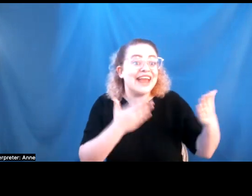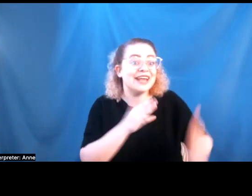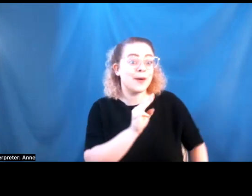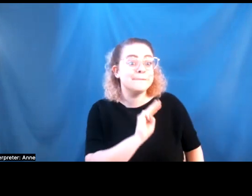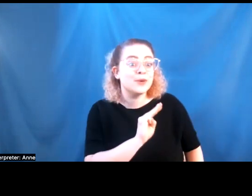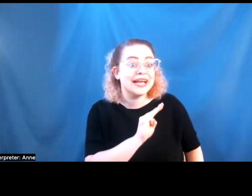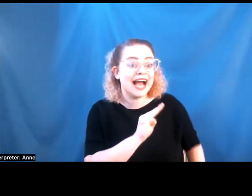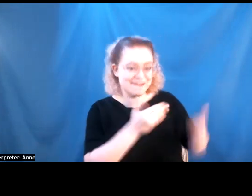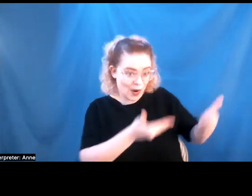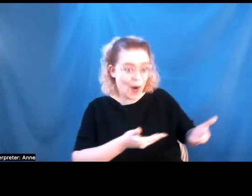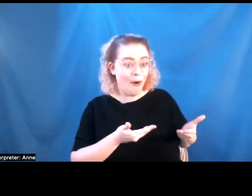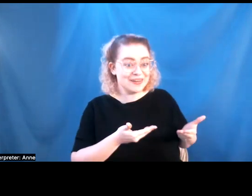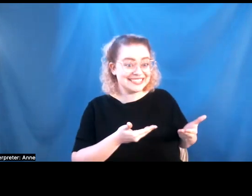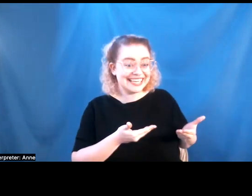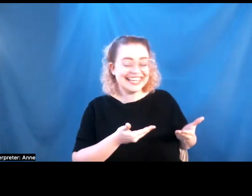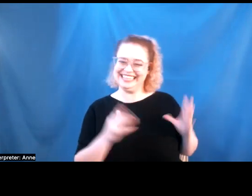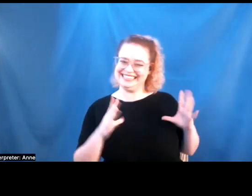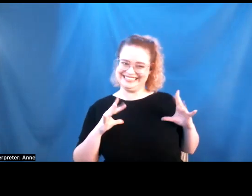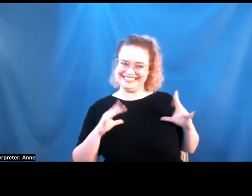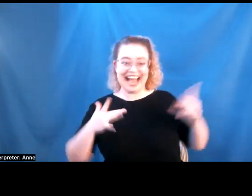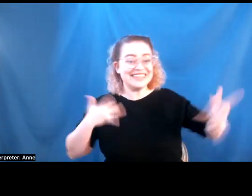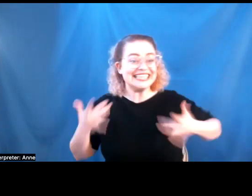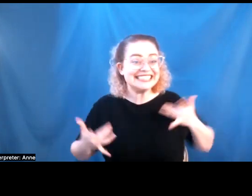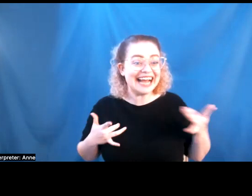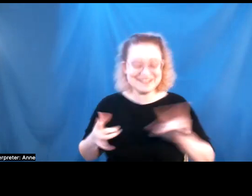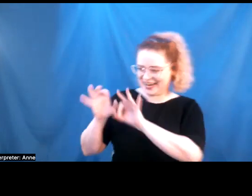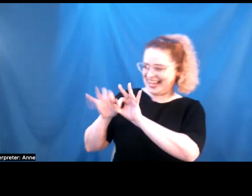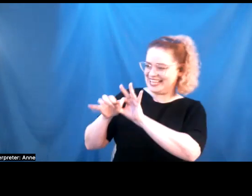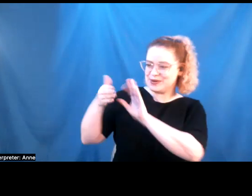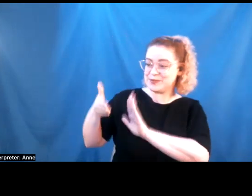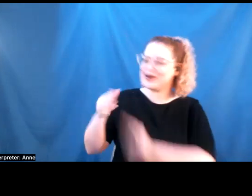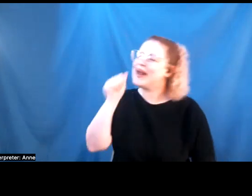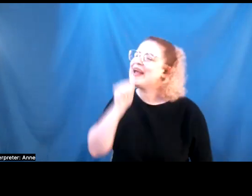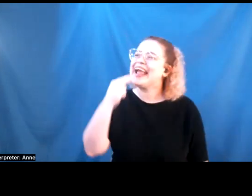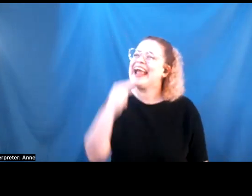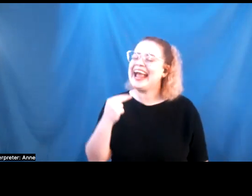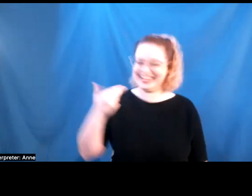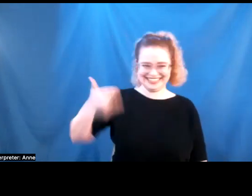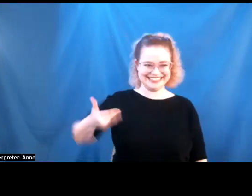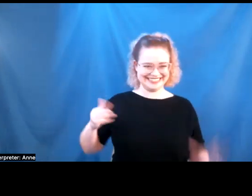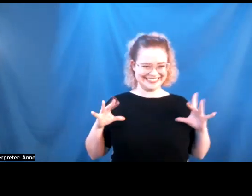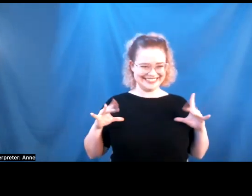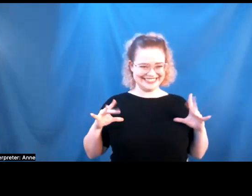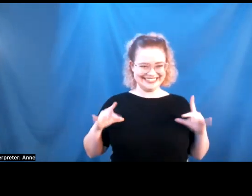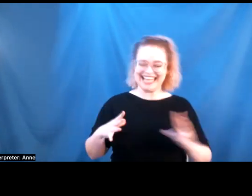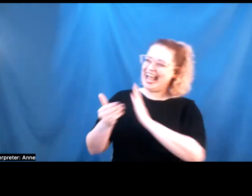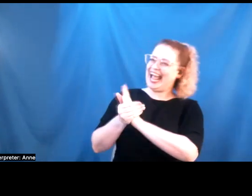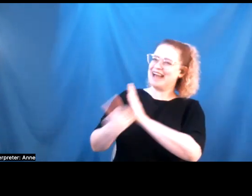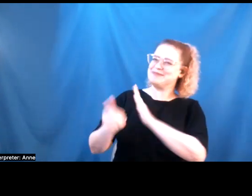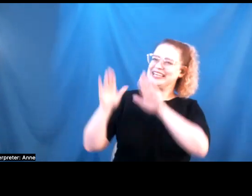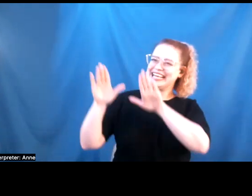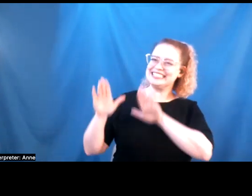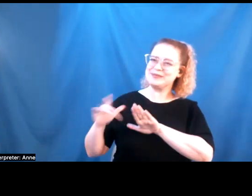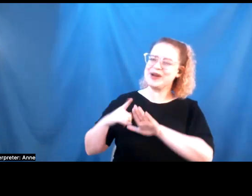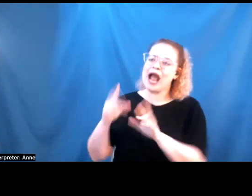hosting. And I'm so excited to have Anne with us today interpreting. She's amazing. I hope you guys get